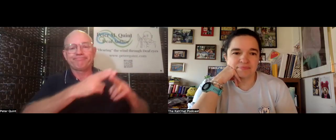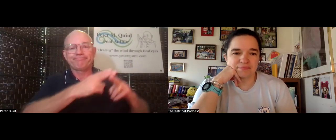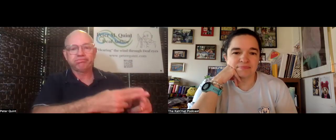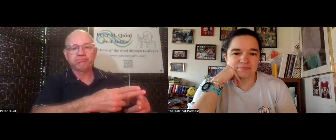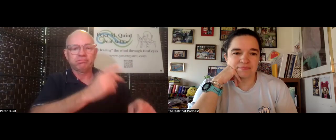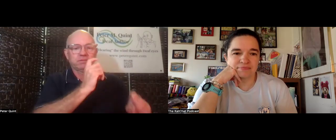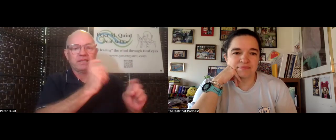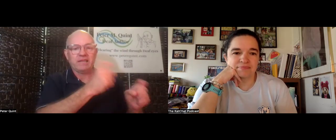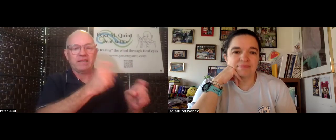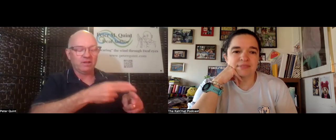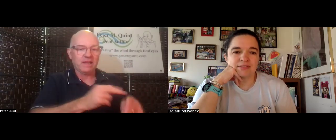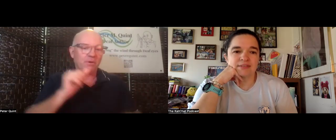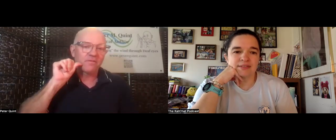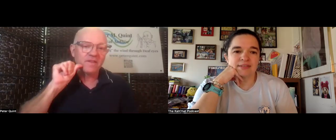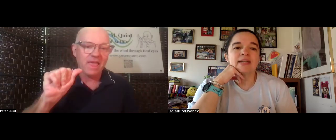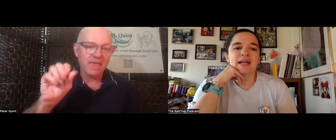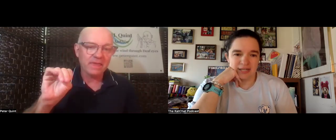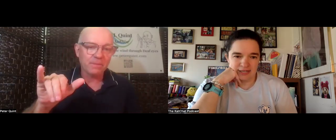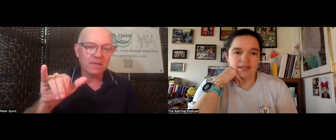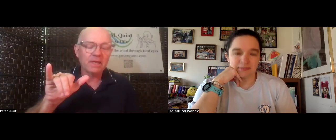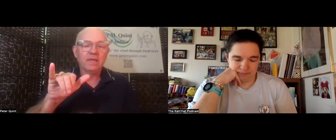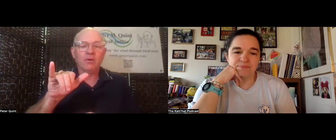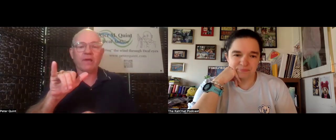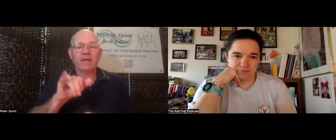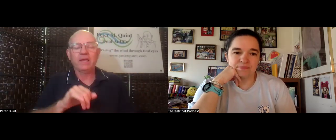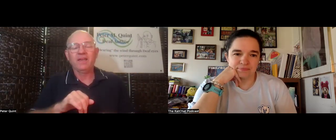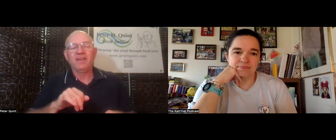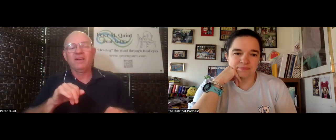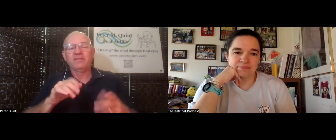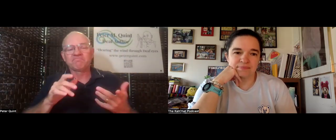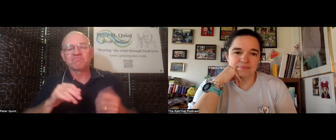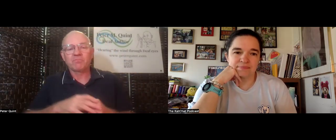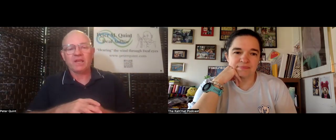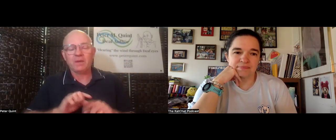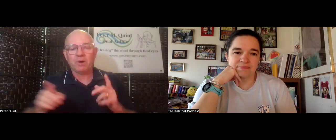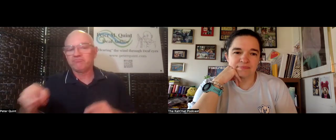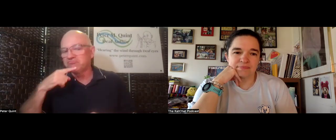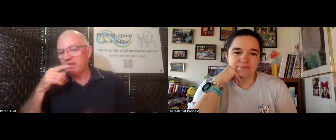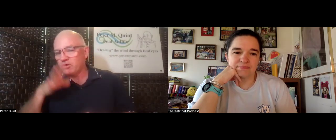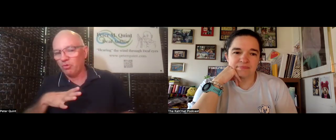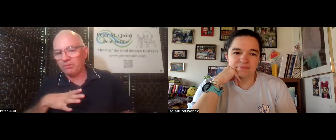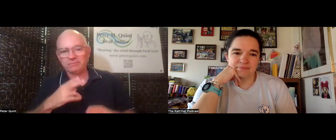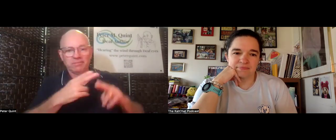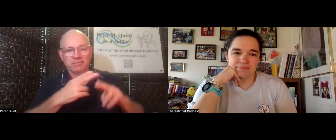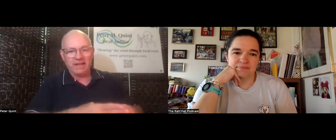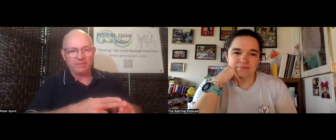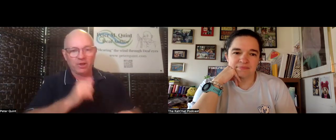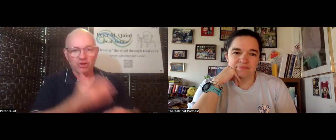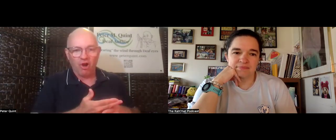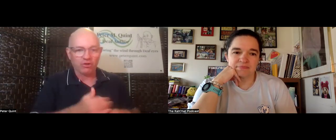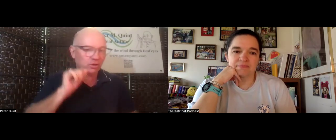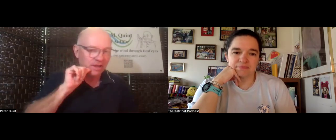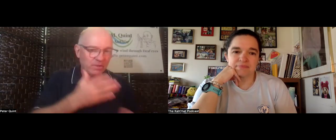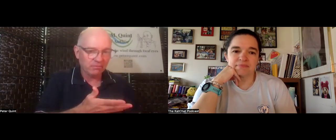woman, gave her a name of Amy. Okay. Okay, but hearing a woman naming